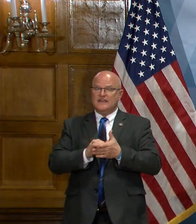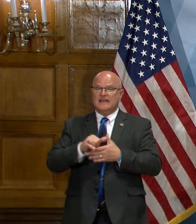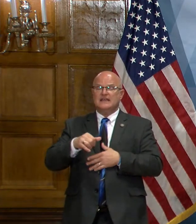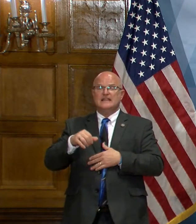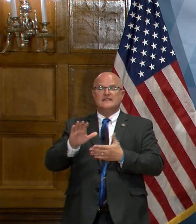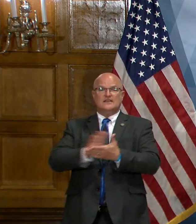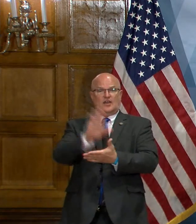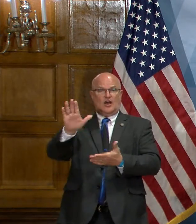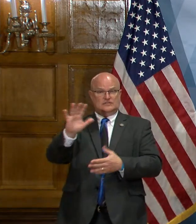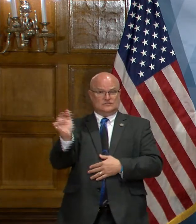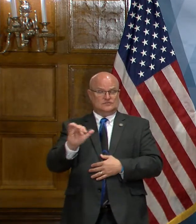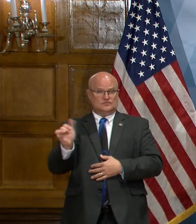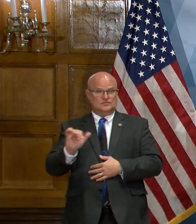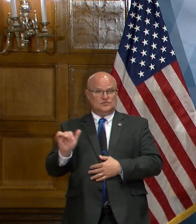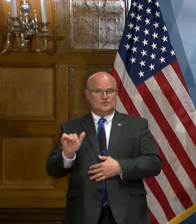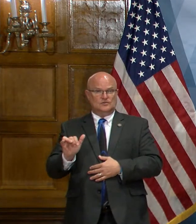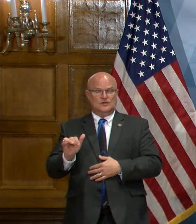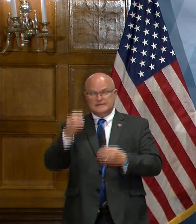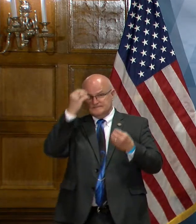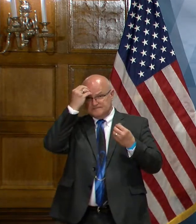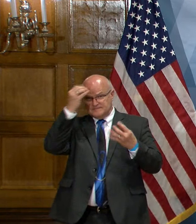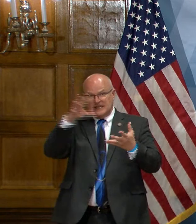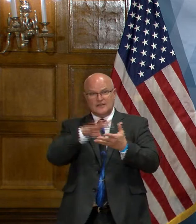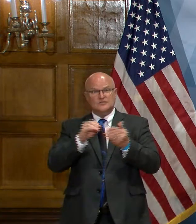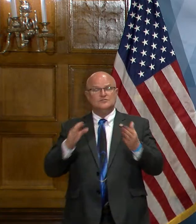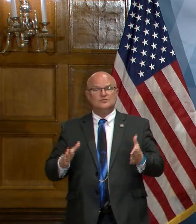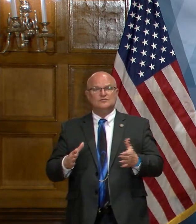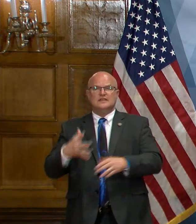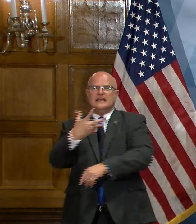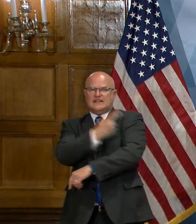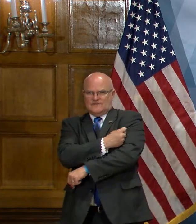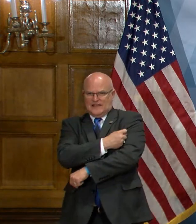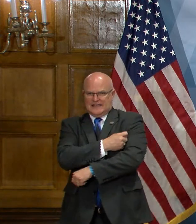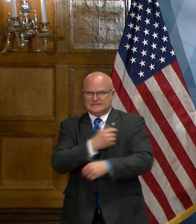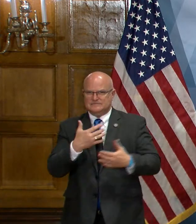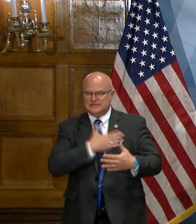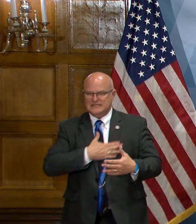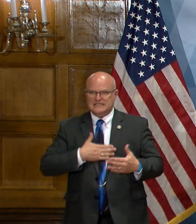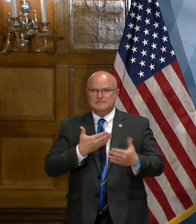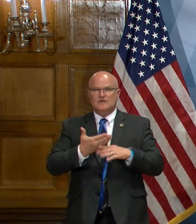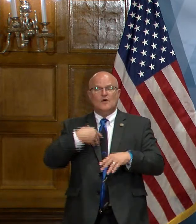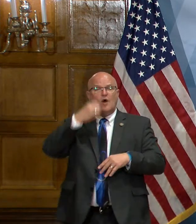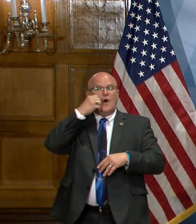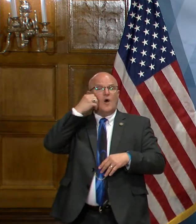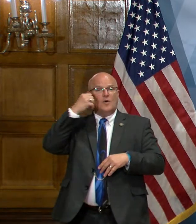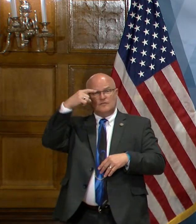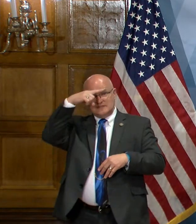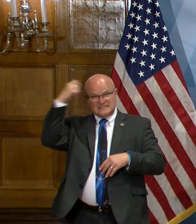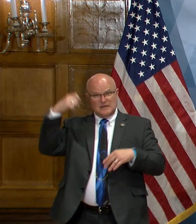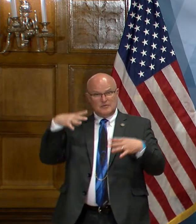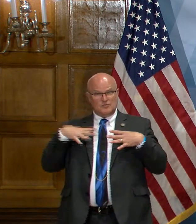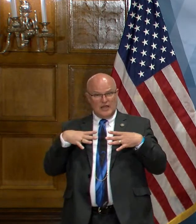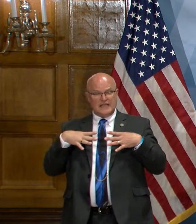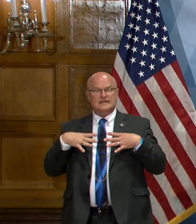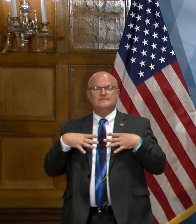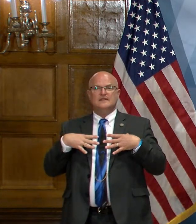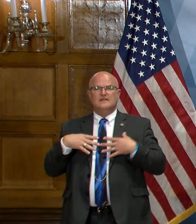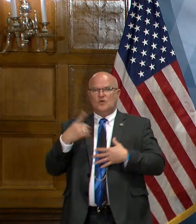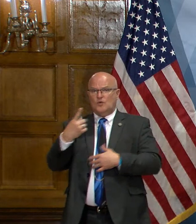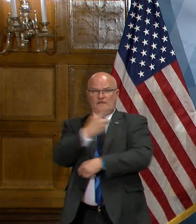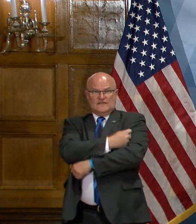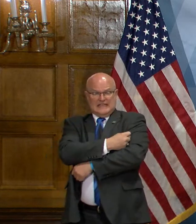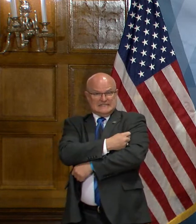higher education. And we want to tell our students, get your vaccine before you go home for summer break. If you only get